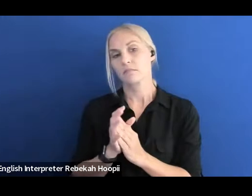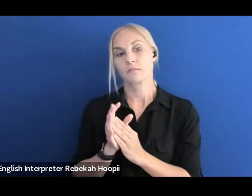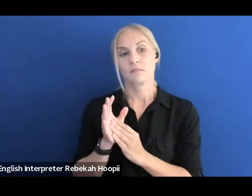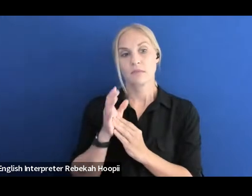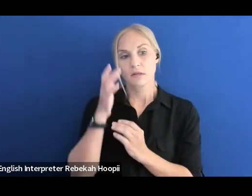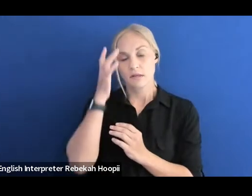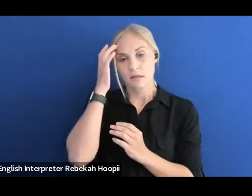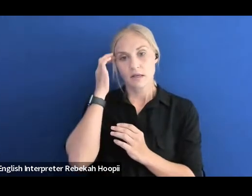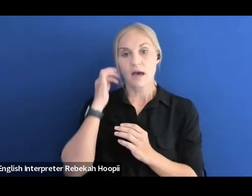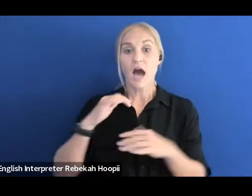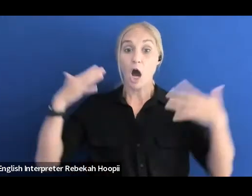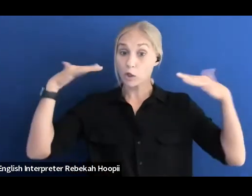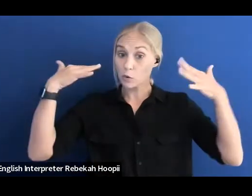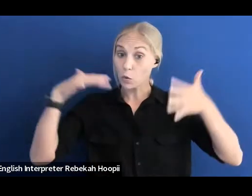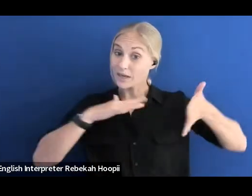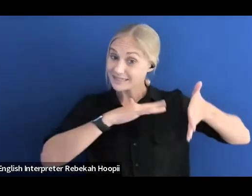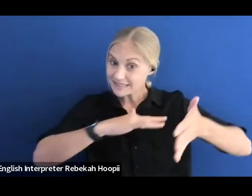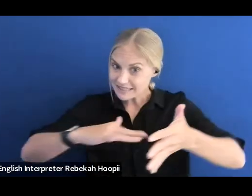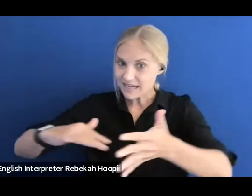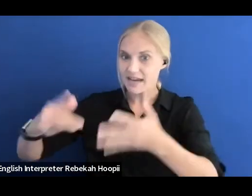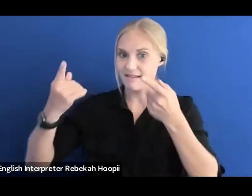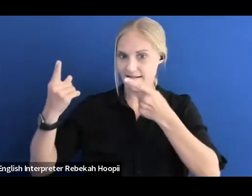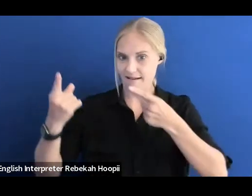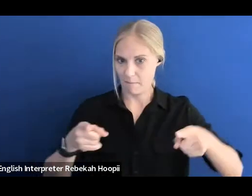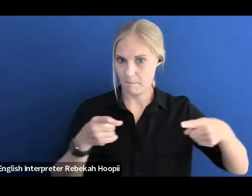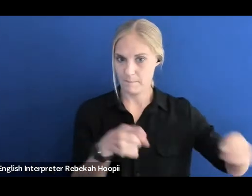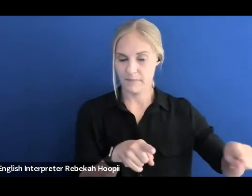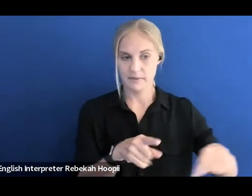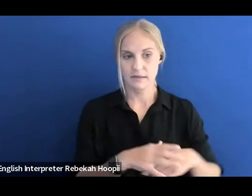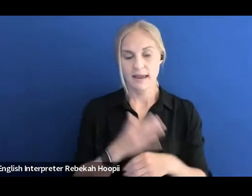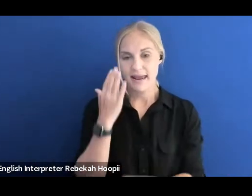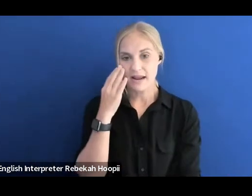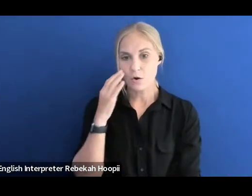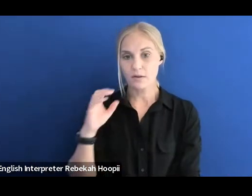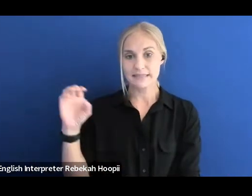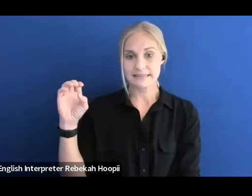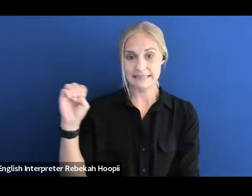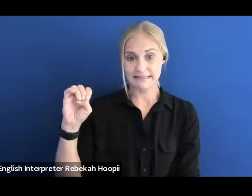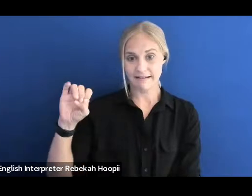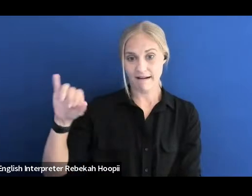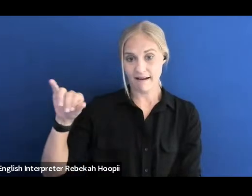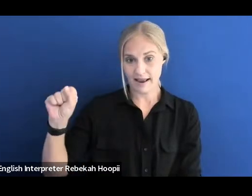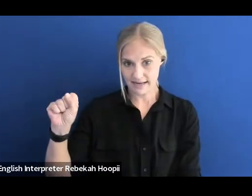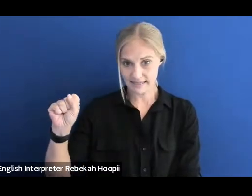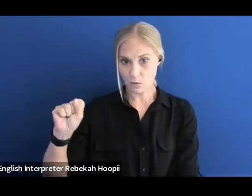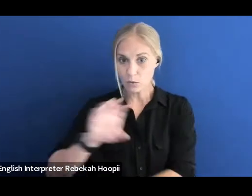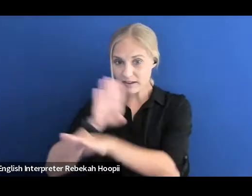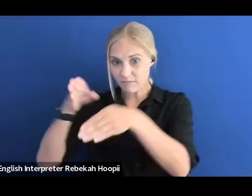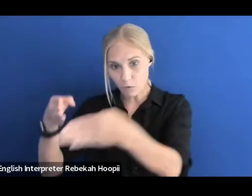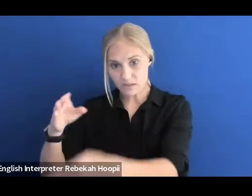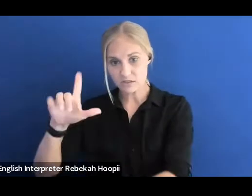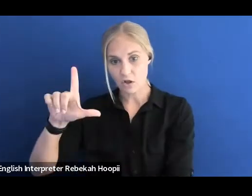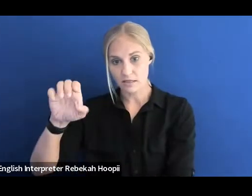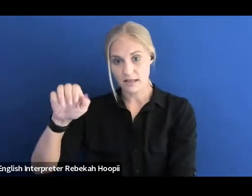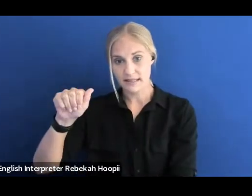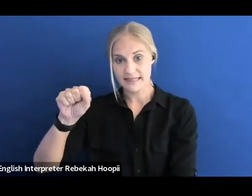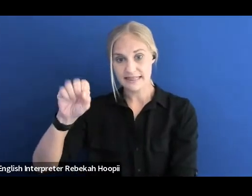be conducted. And I realize this EIS only covers that leasehold land,